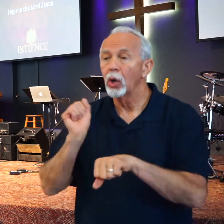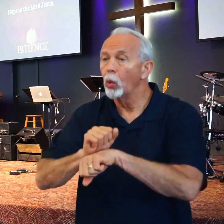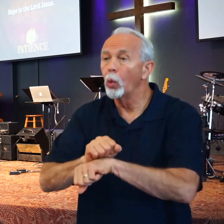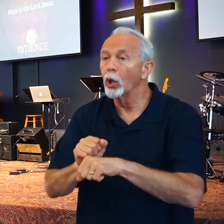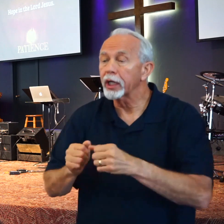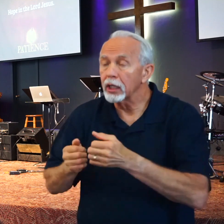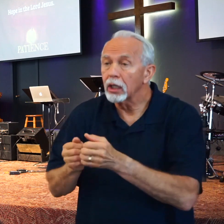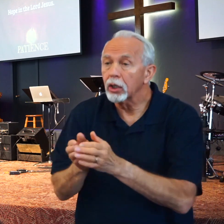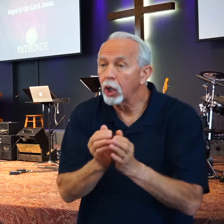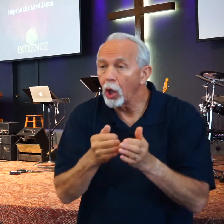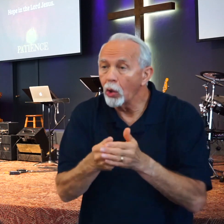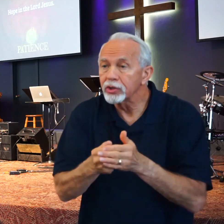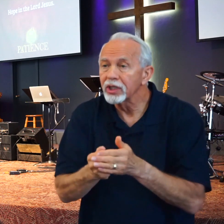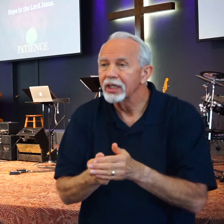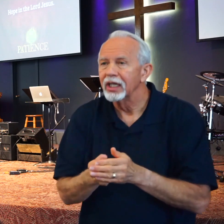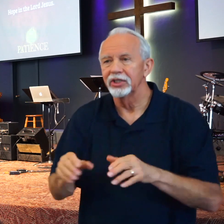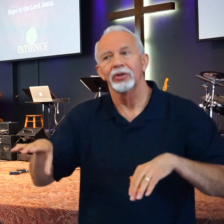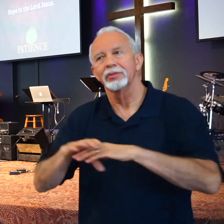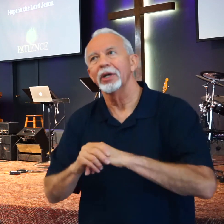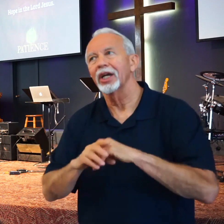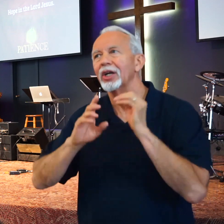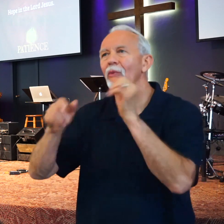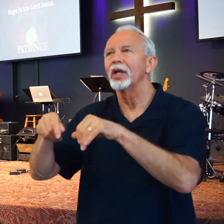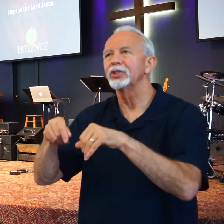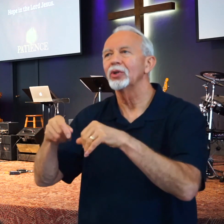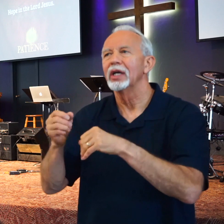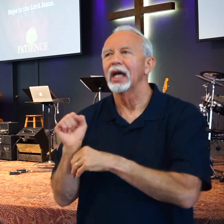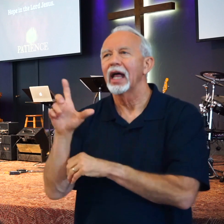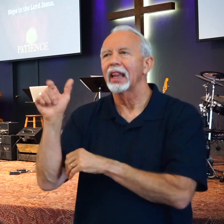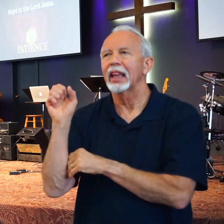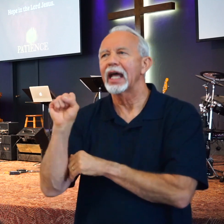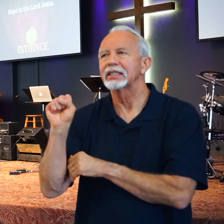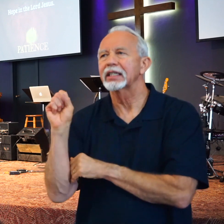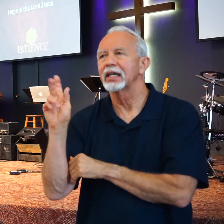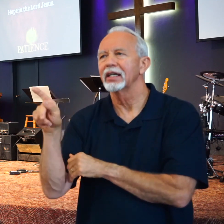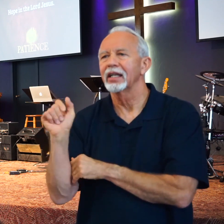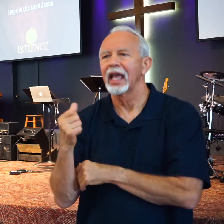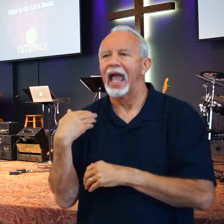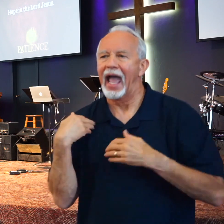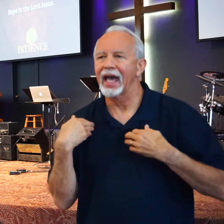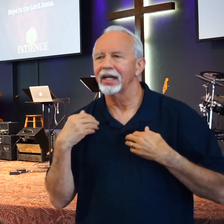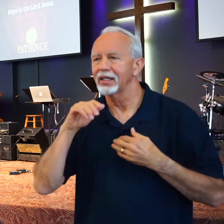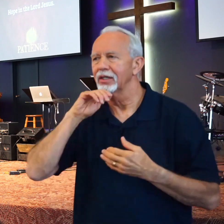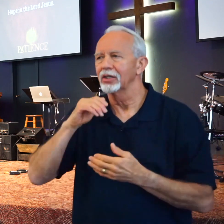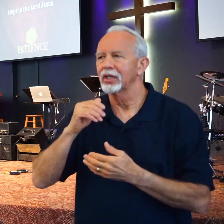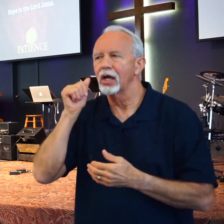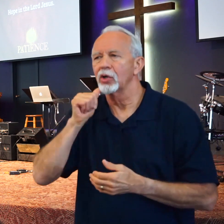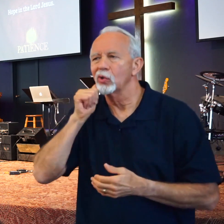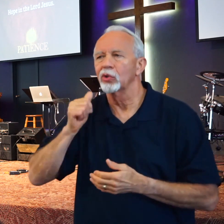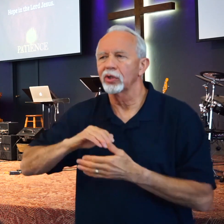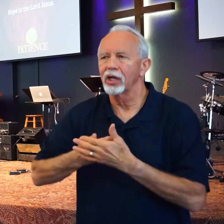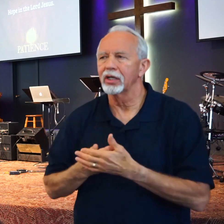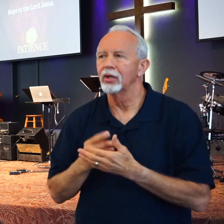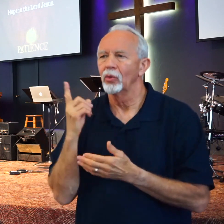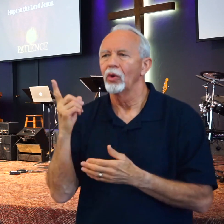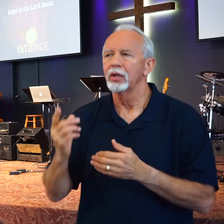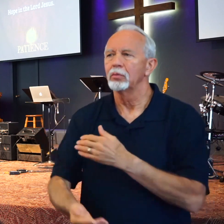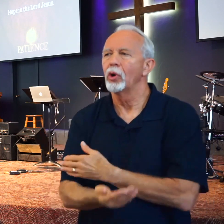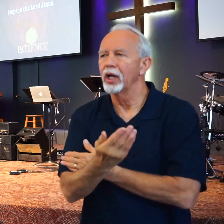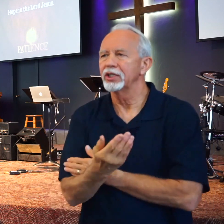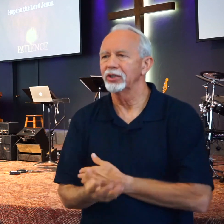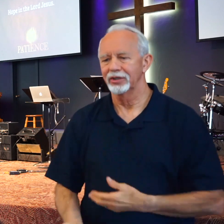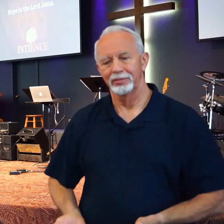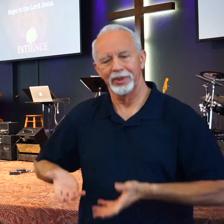she got married and went off to Alaska, had a little girl, and one morning she was picking up her daughter,